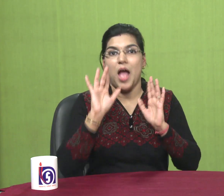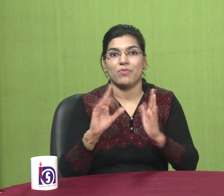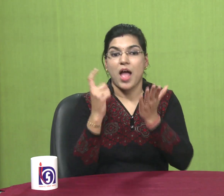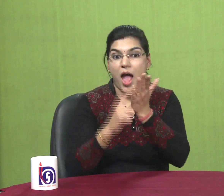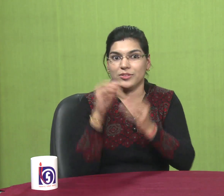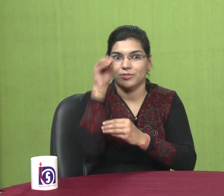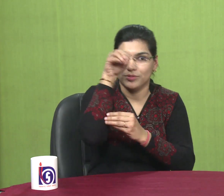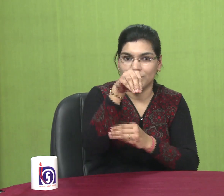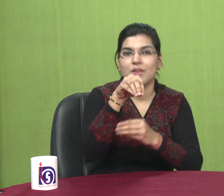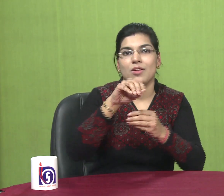the URL wouldn't work.